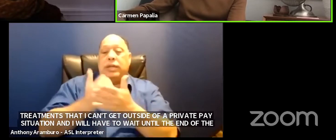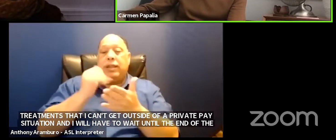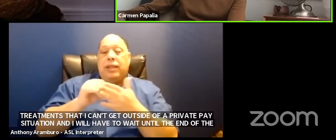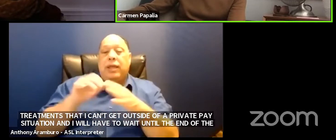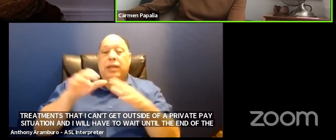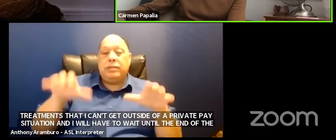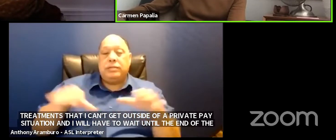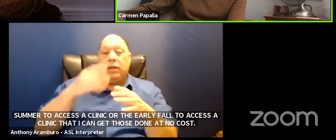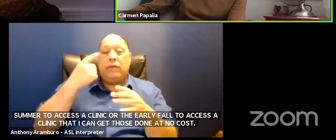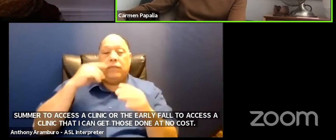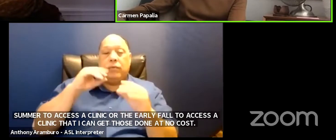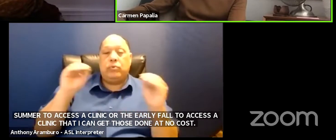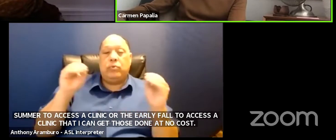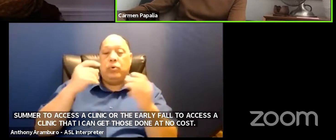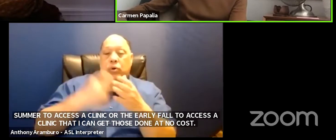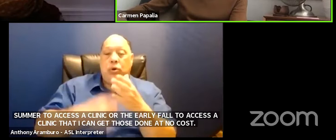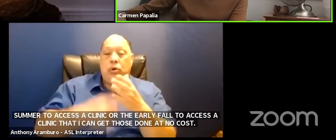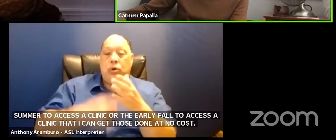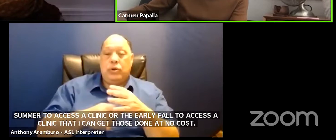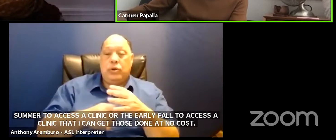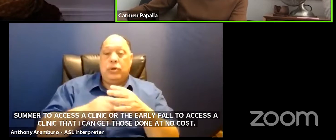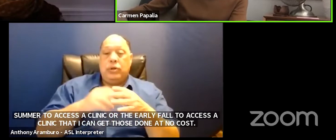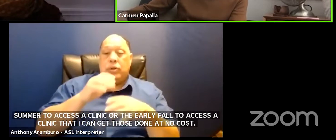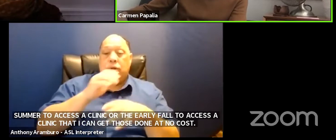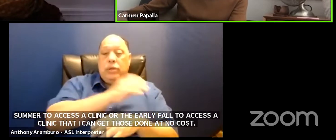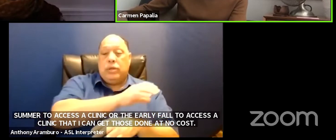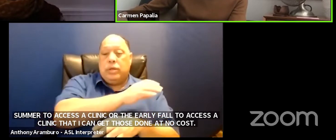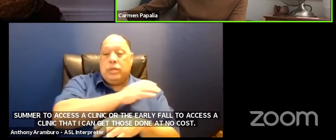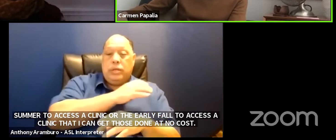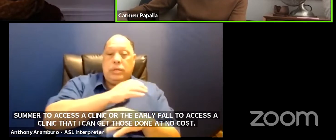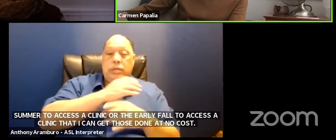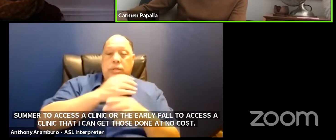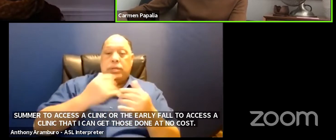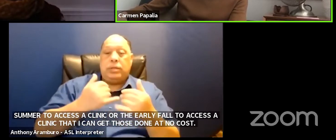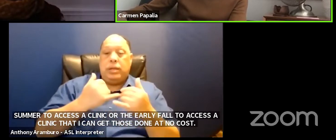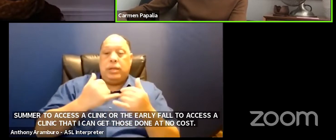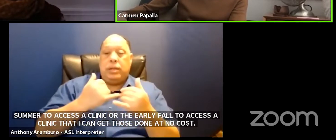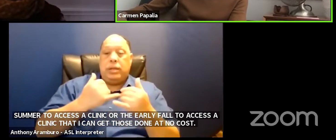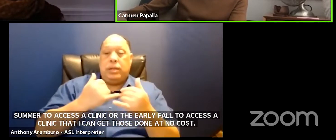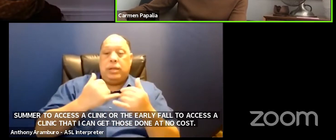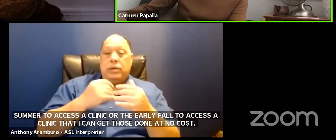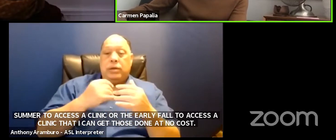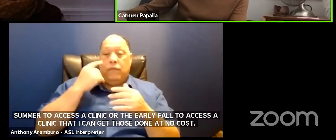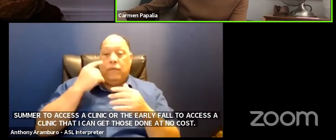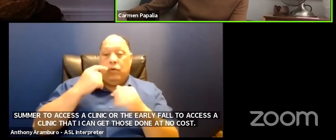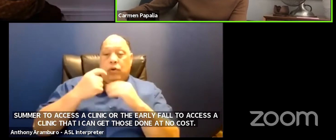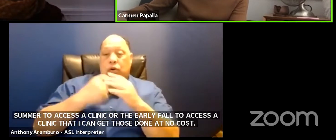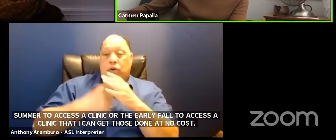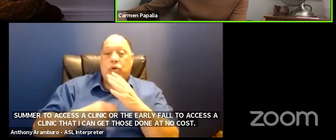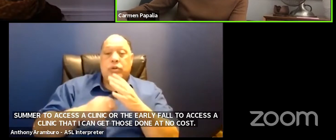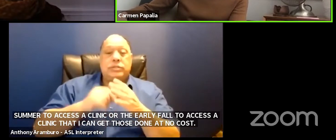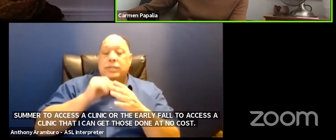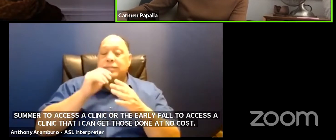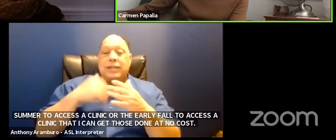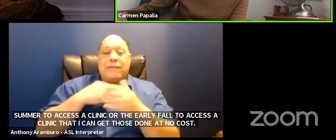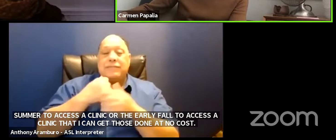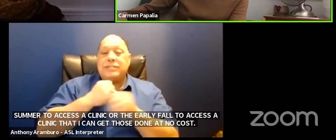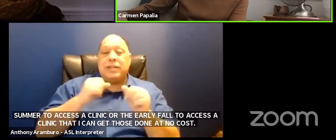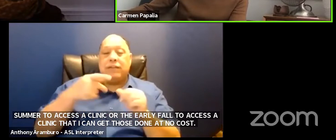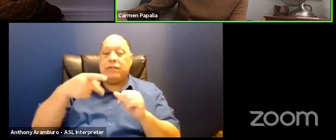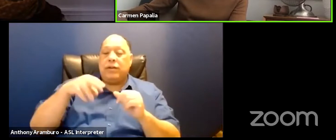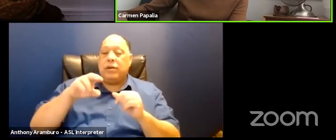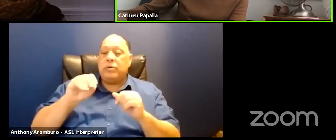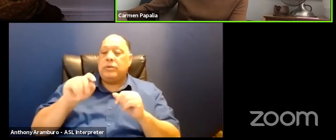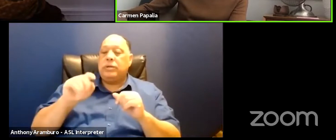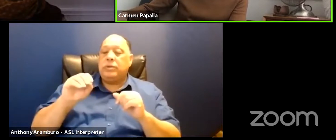And, you know, beyond that, the clinic where I can get it done now for cost doesn't have safe protocols for COVID.